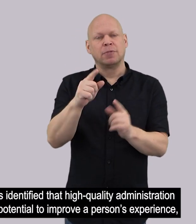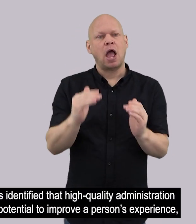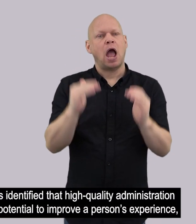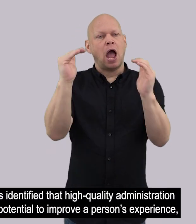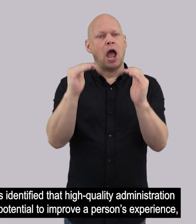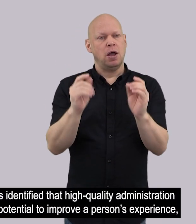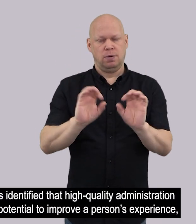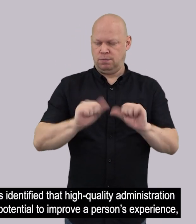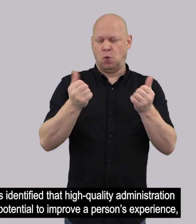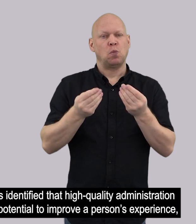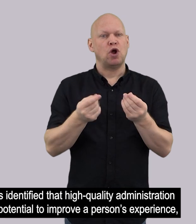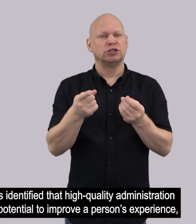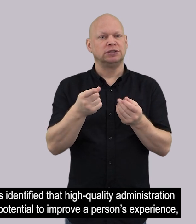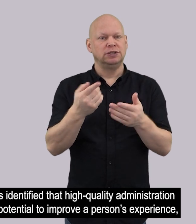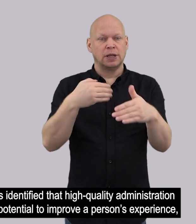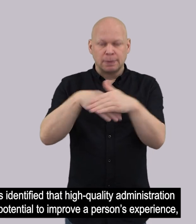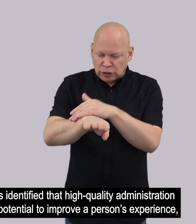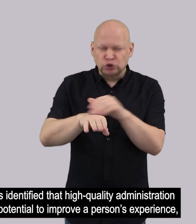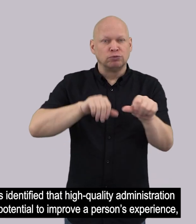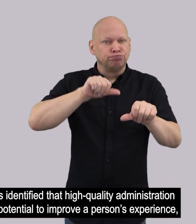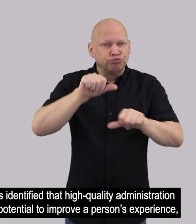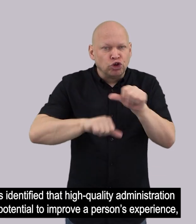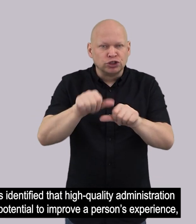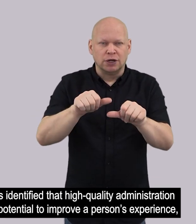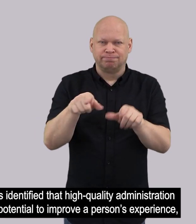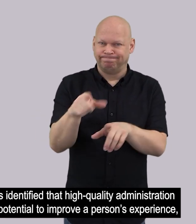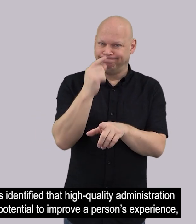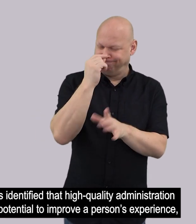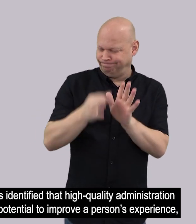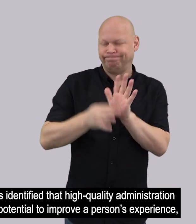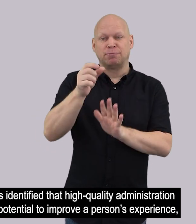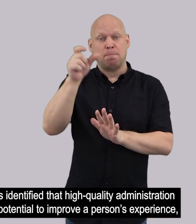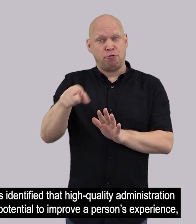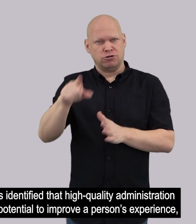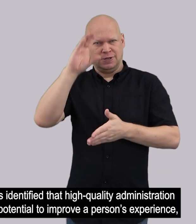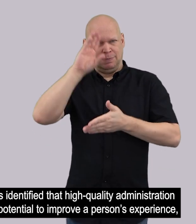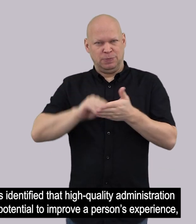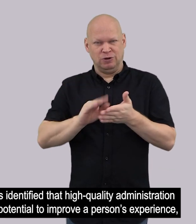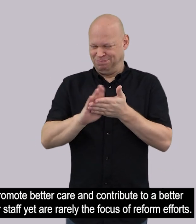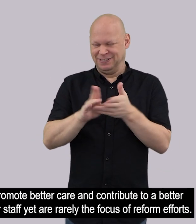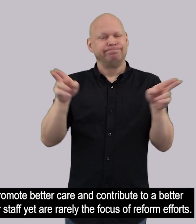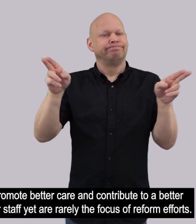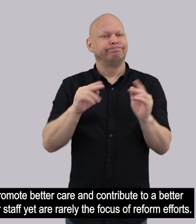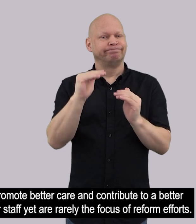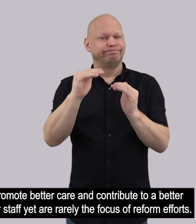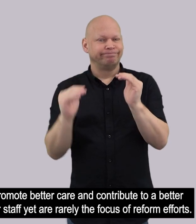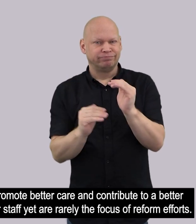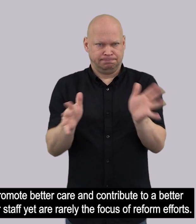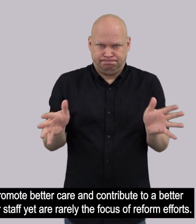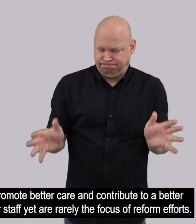The King's Fund has identified that high quality administration processes have the potential to improve a person's experience, reduce